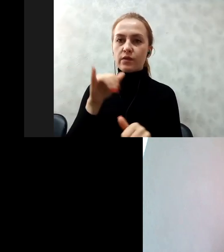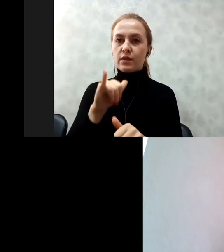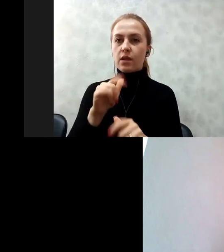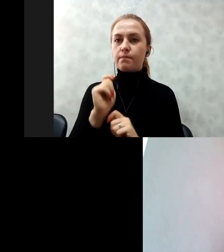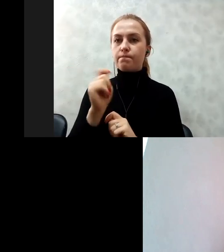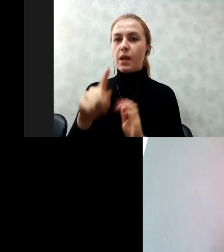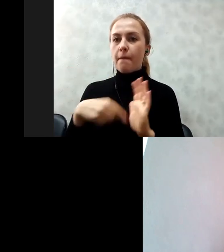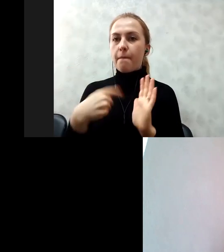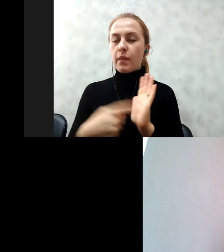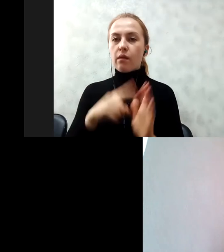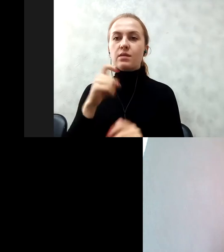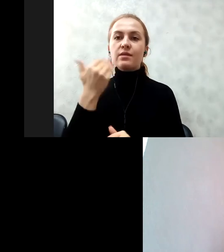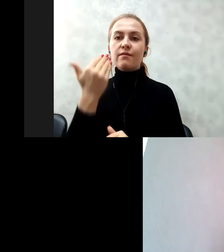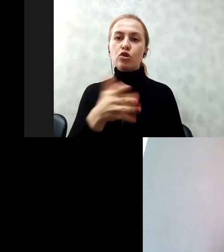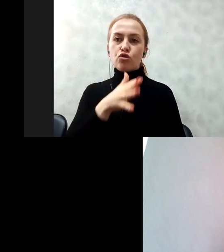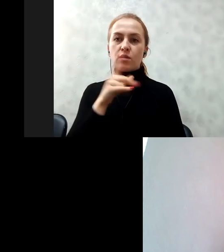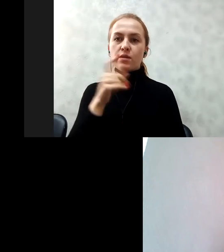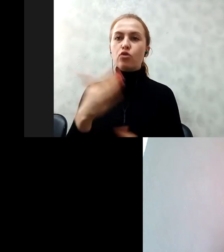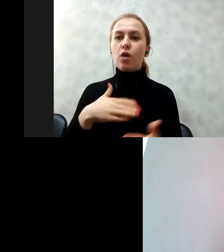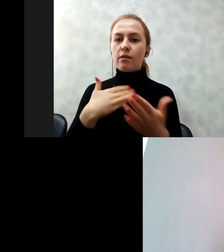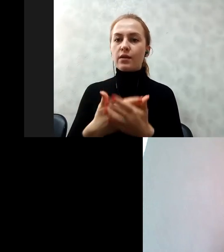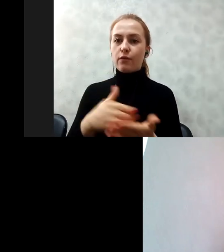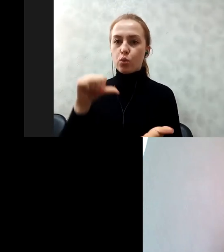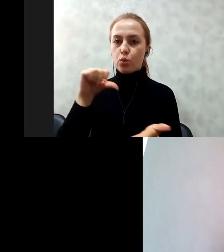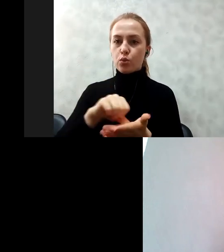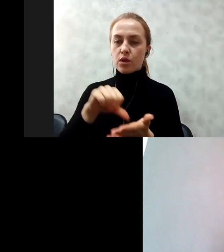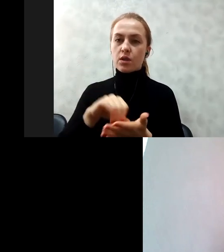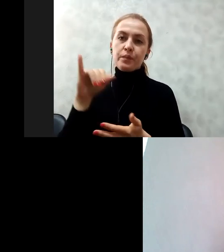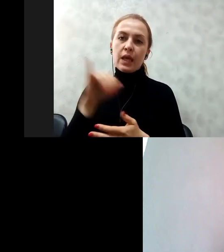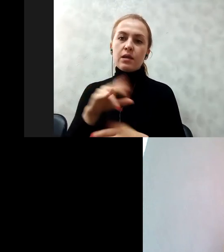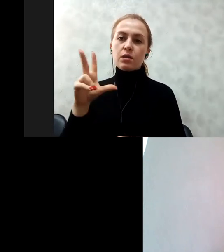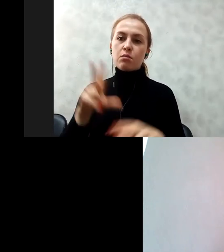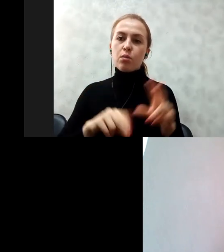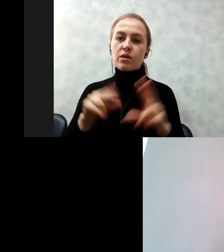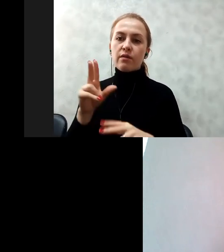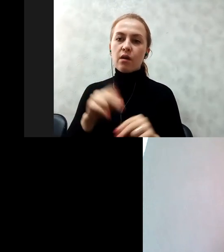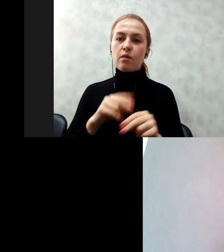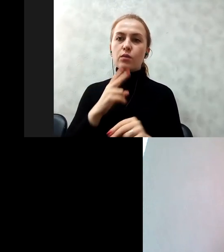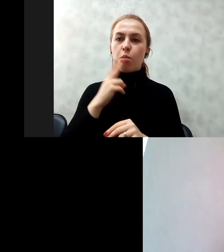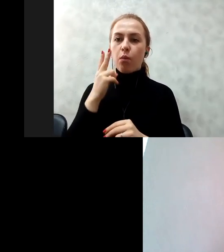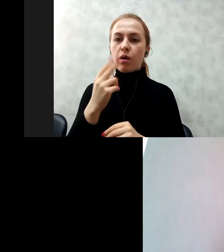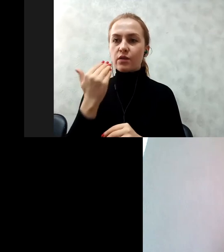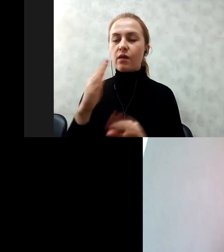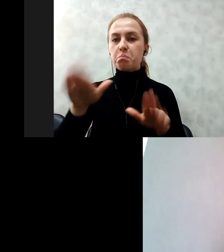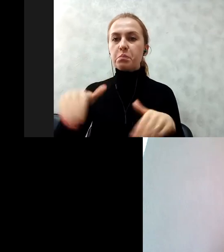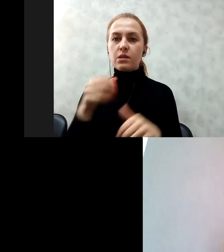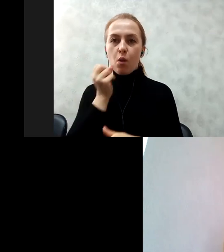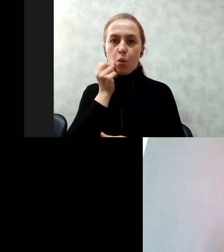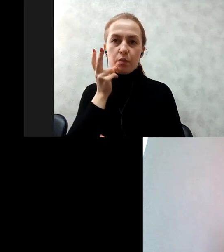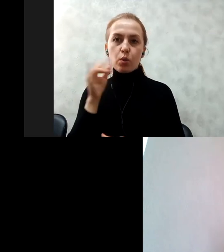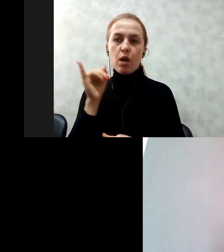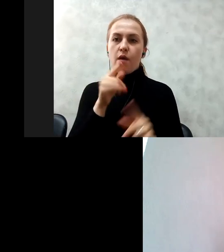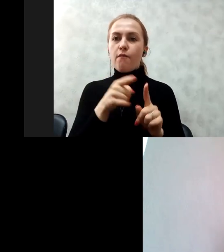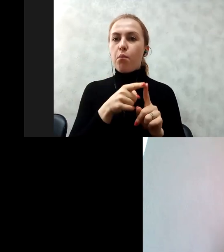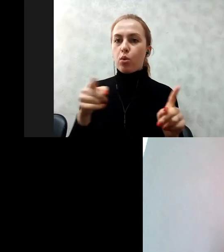you fruitful following days of this conference. Natalia, the floor is yours.